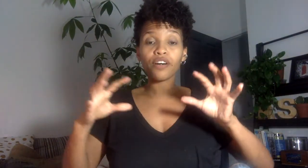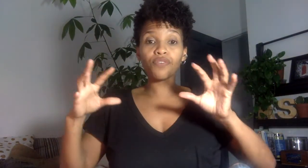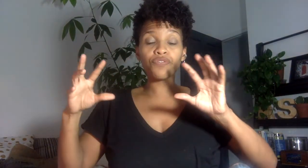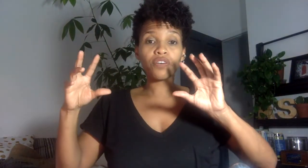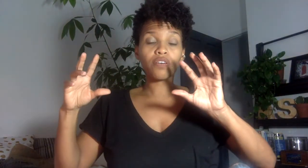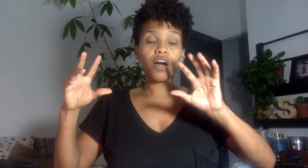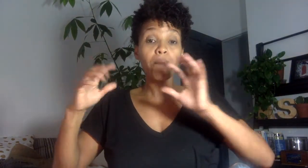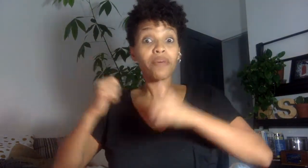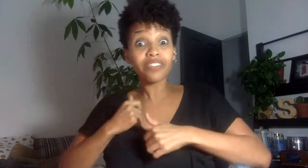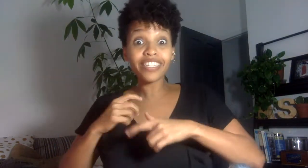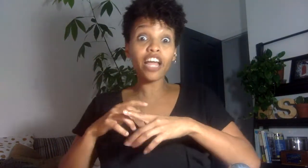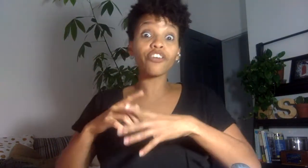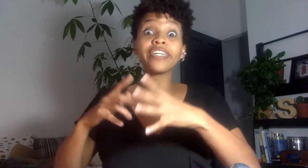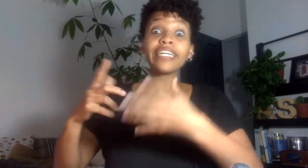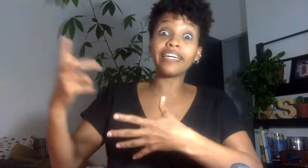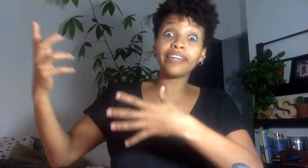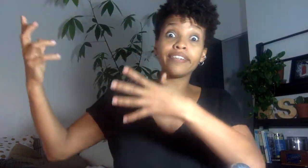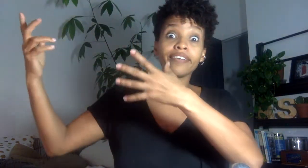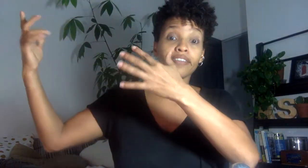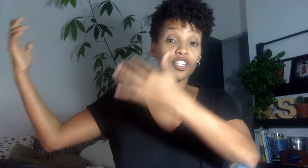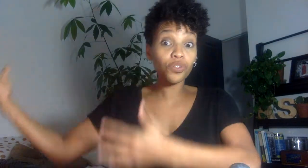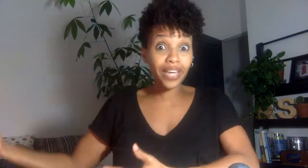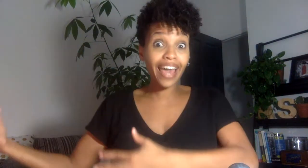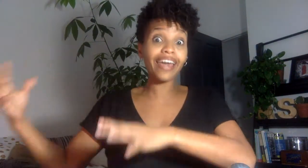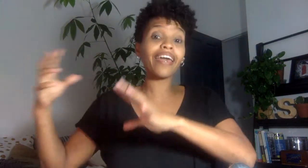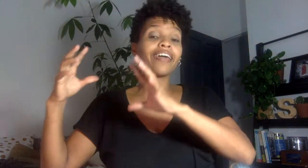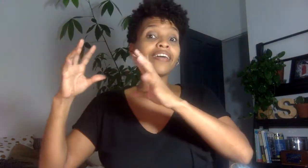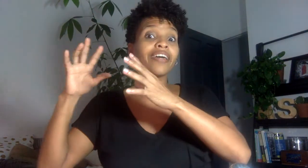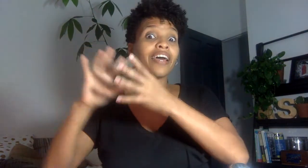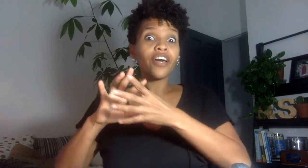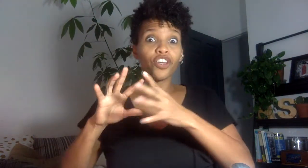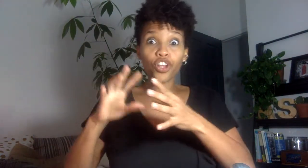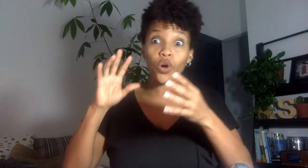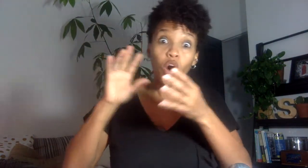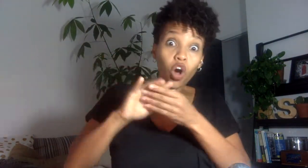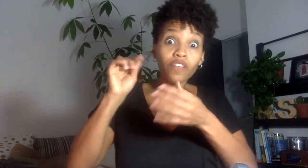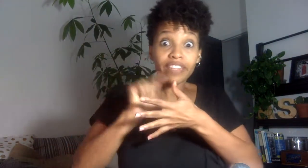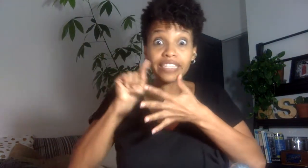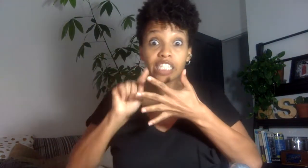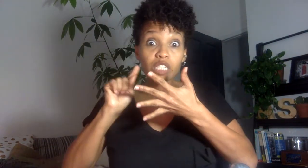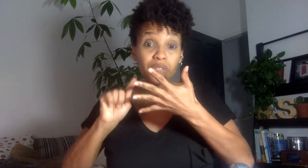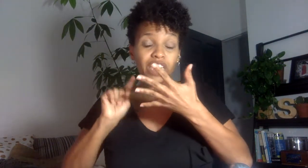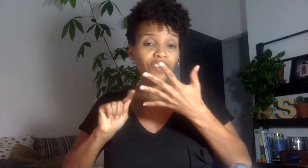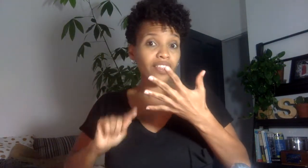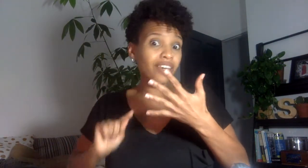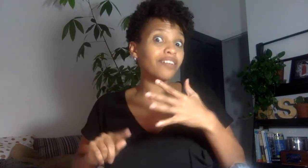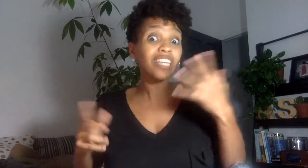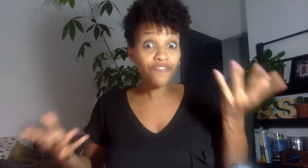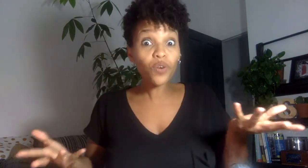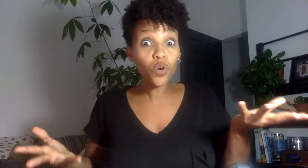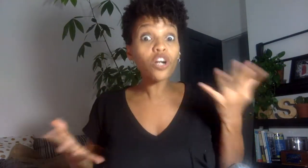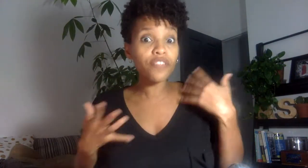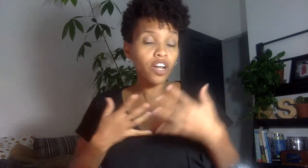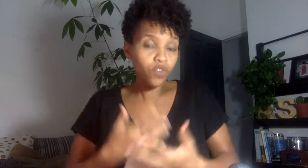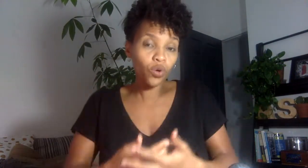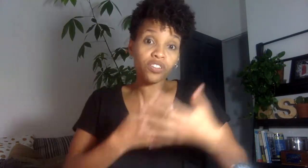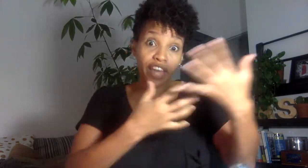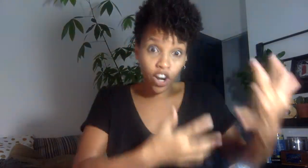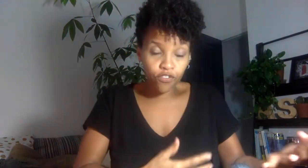of military in the UK, all of these specific things. If it were, then of course the Air Force would